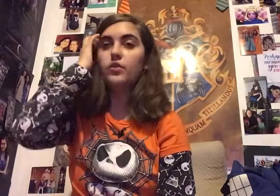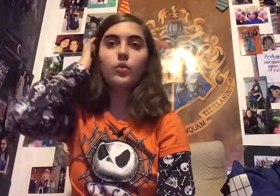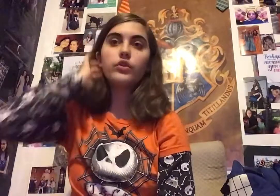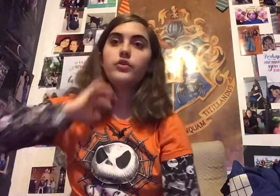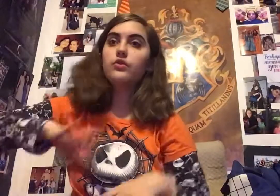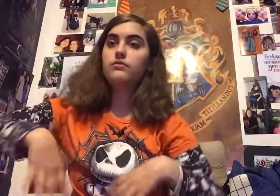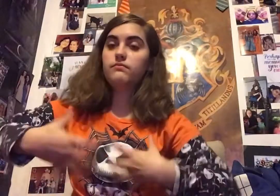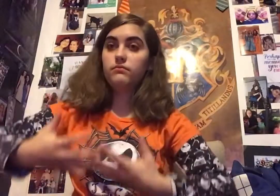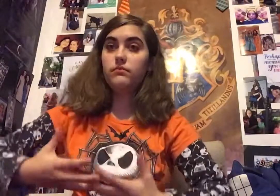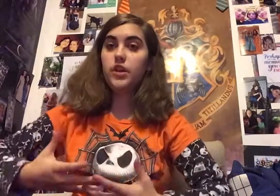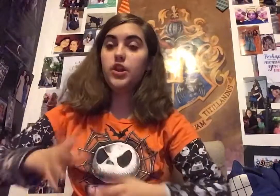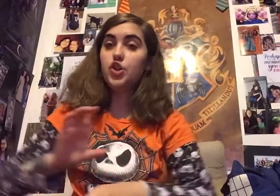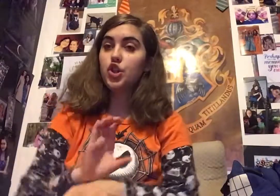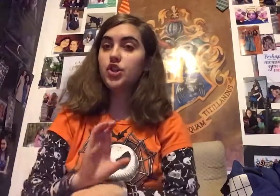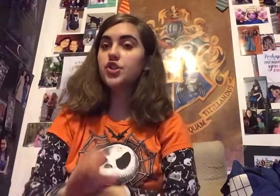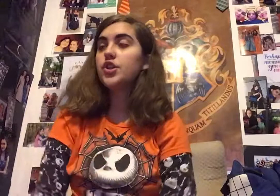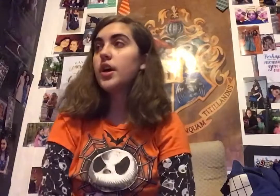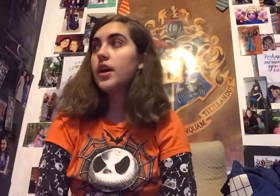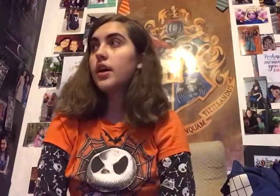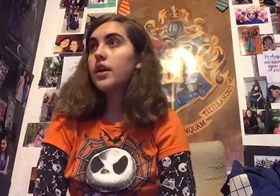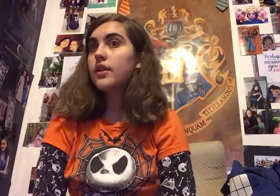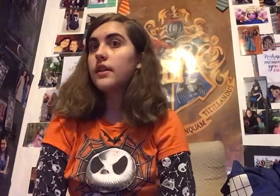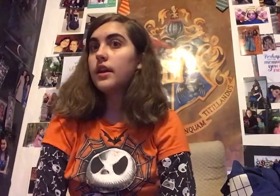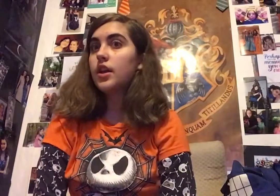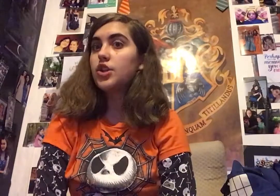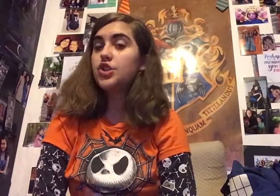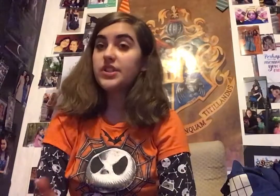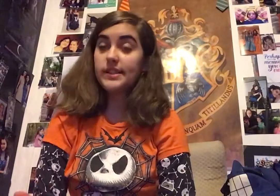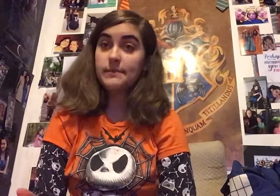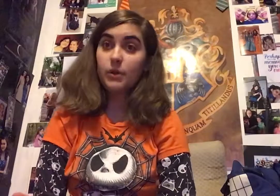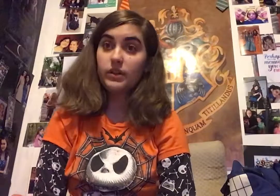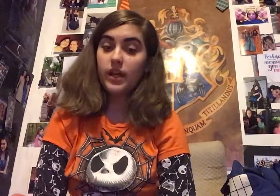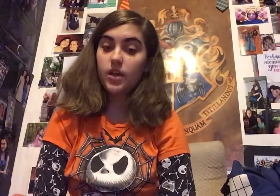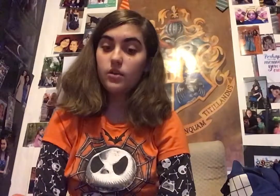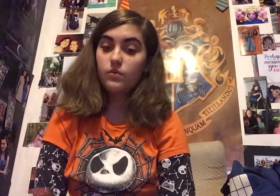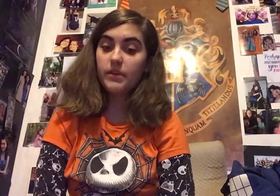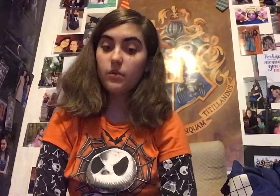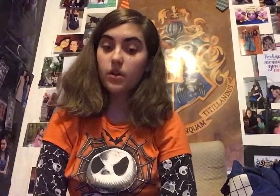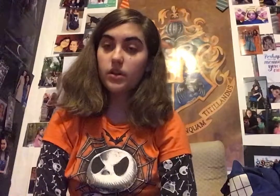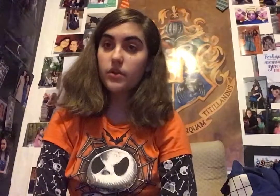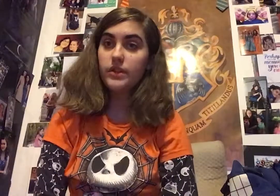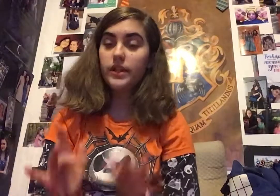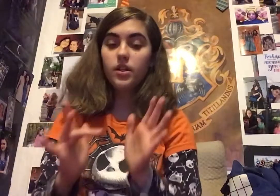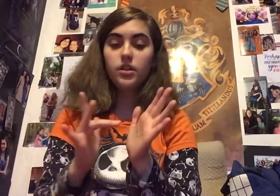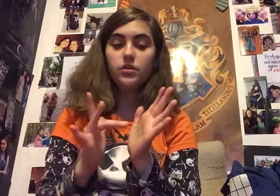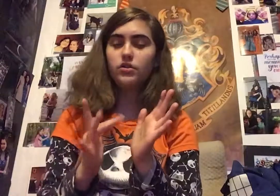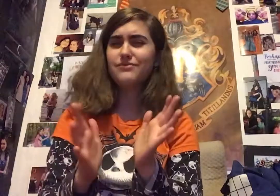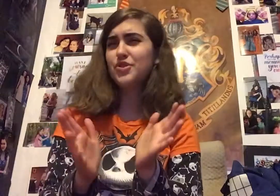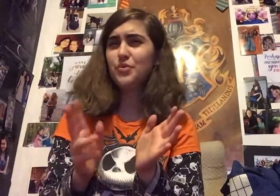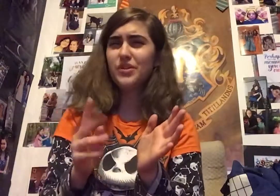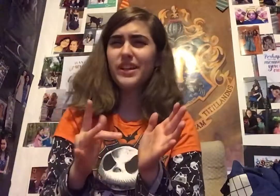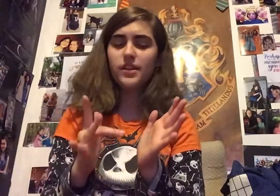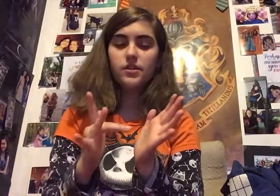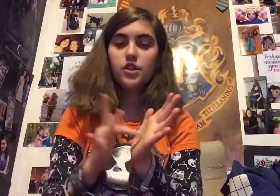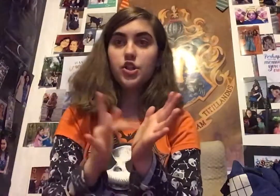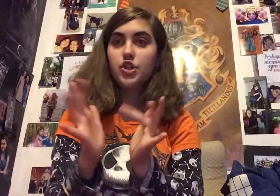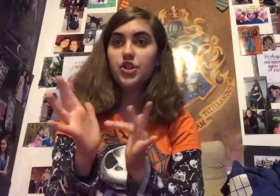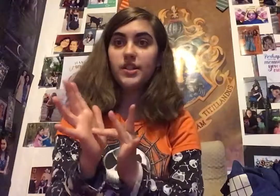or you're in the church, then Jesus' birthday will be a word that you'll need. Or two words, I guess.